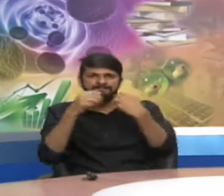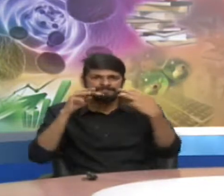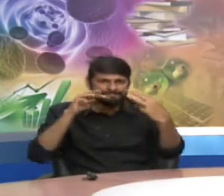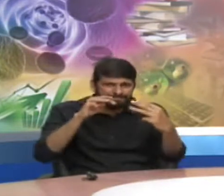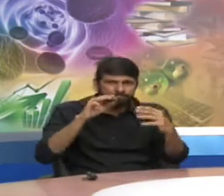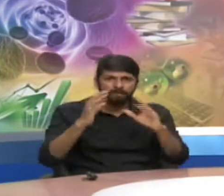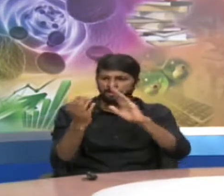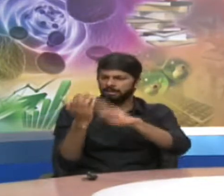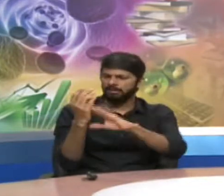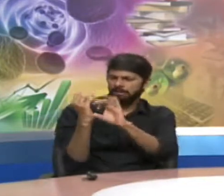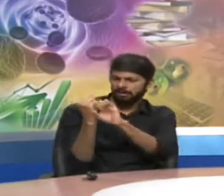fighting,